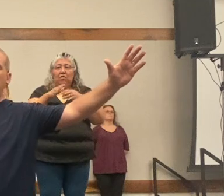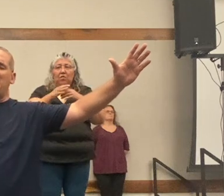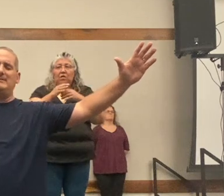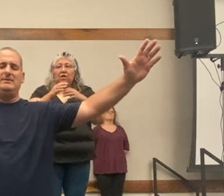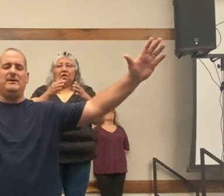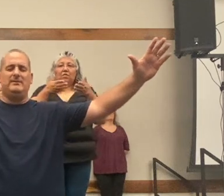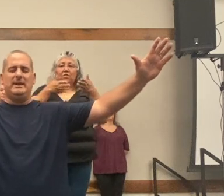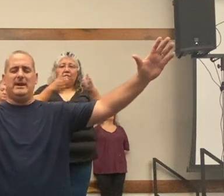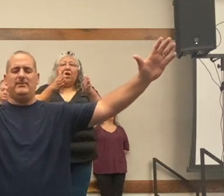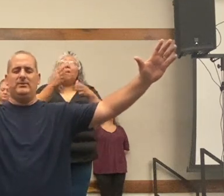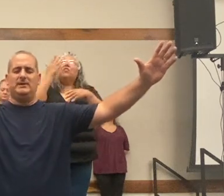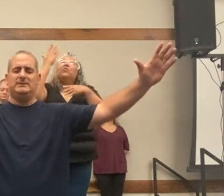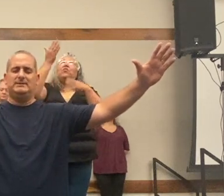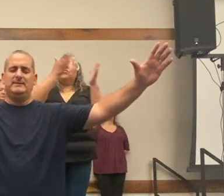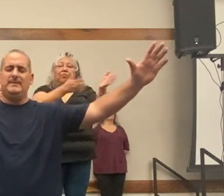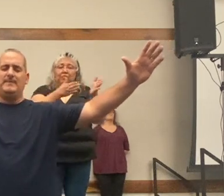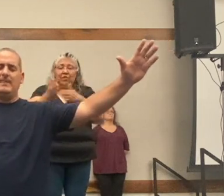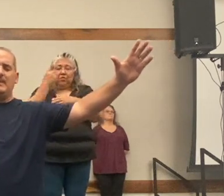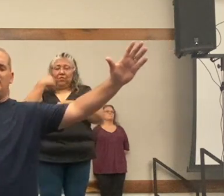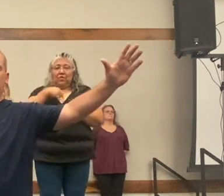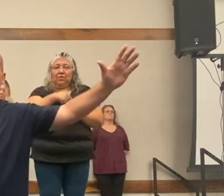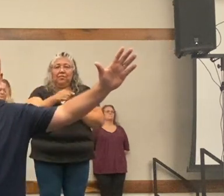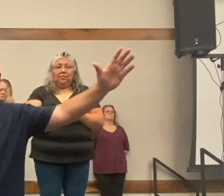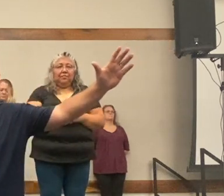in the path that you have laid out for us.